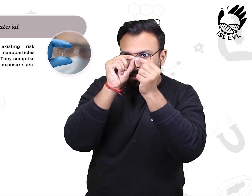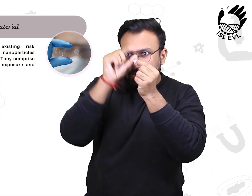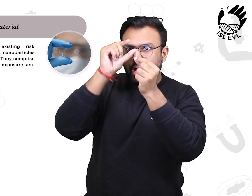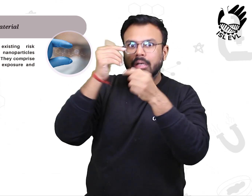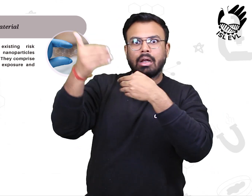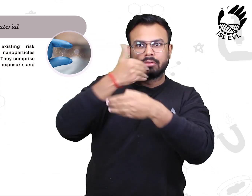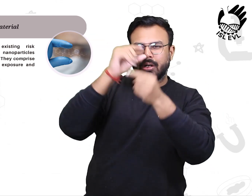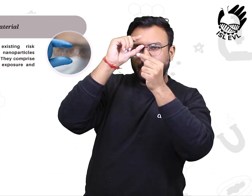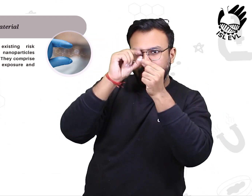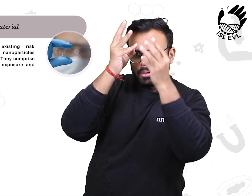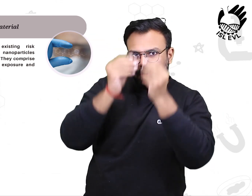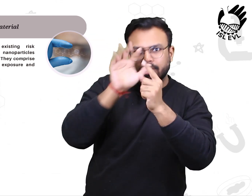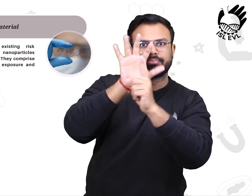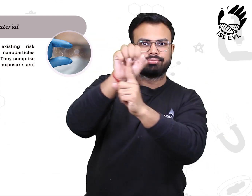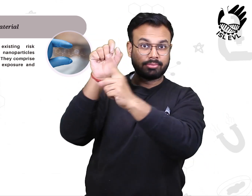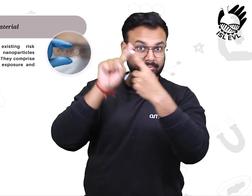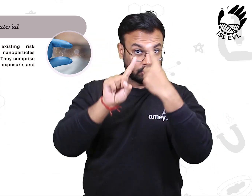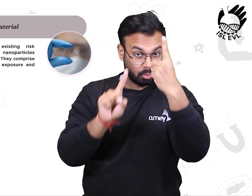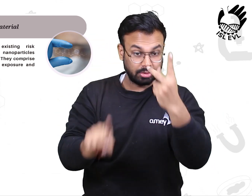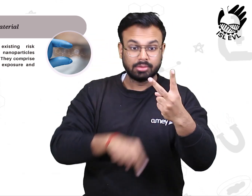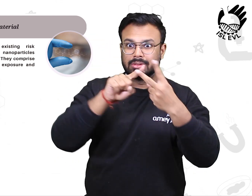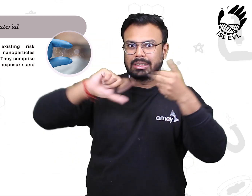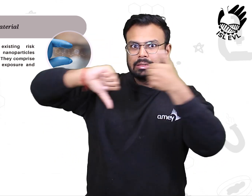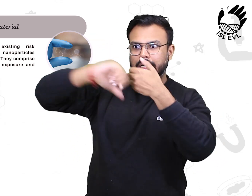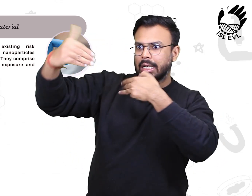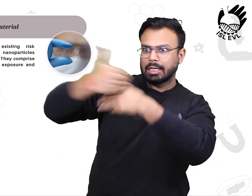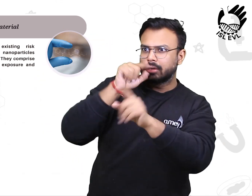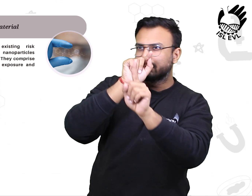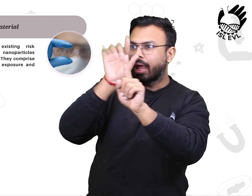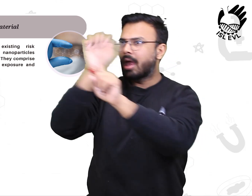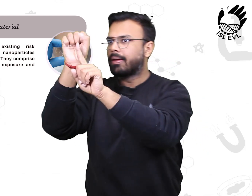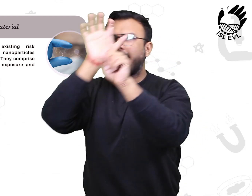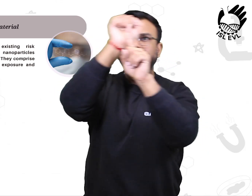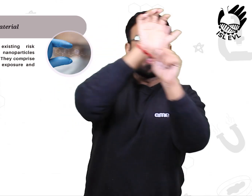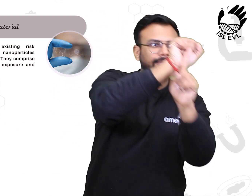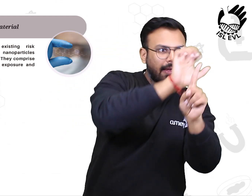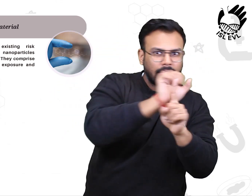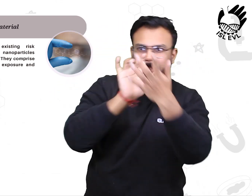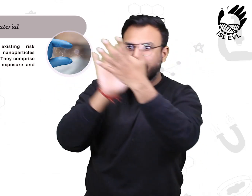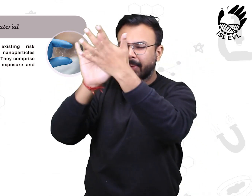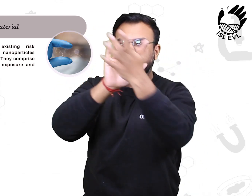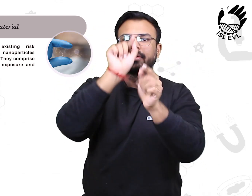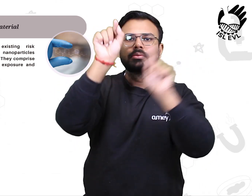However, they comprise techniques for both calculating